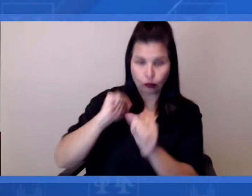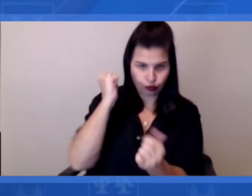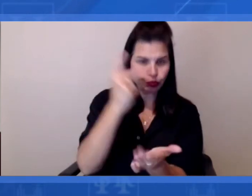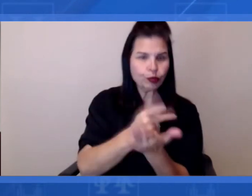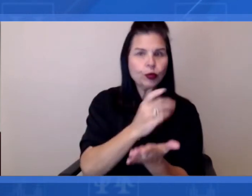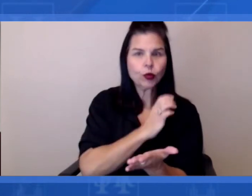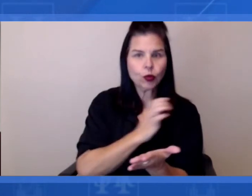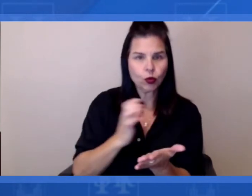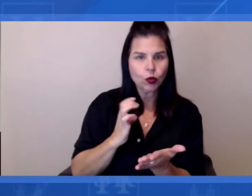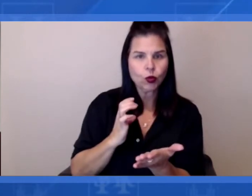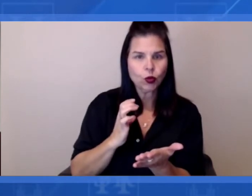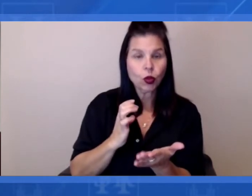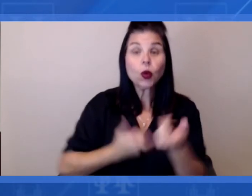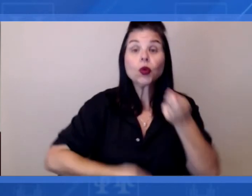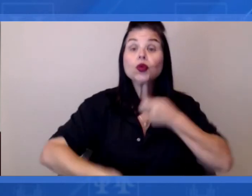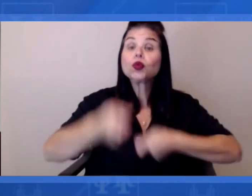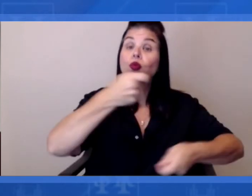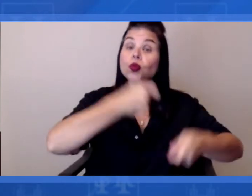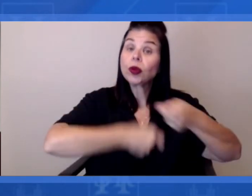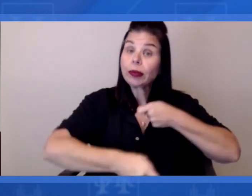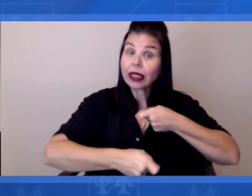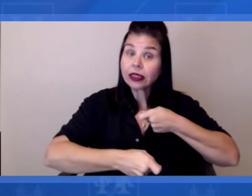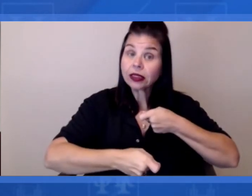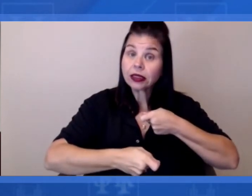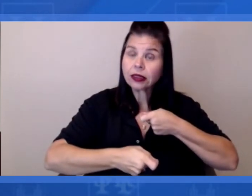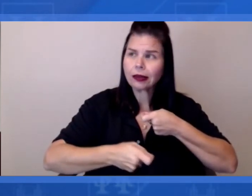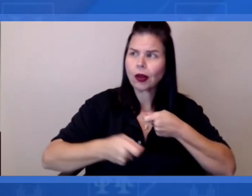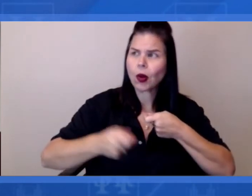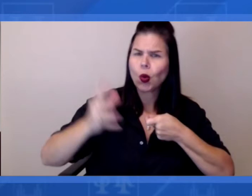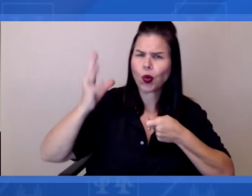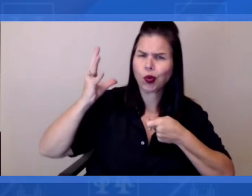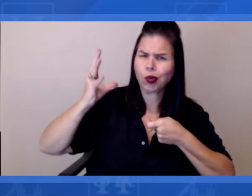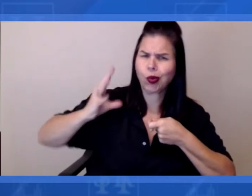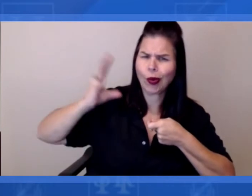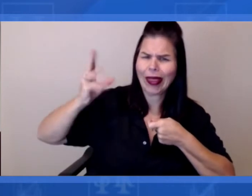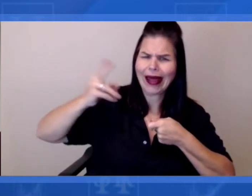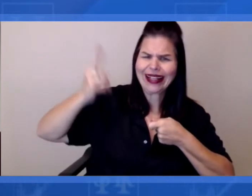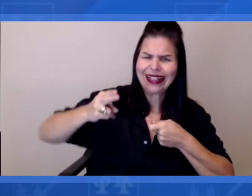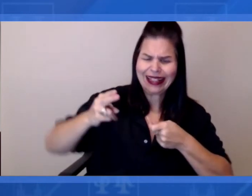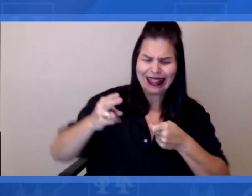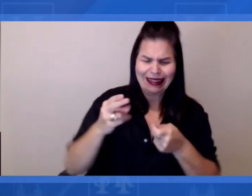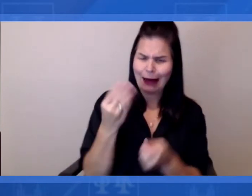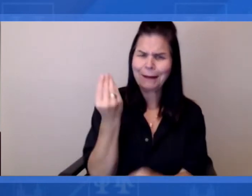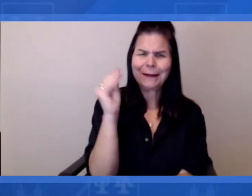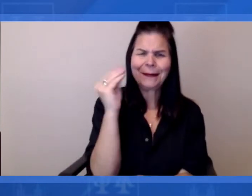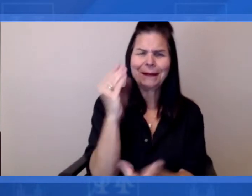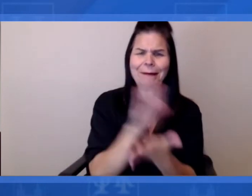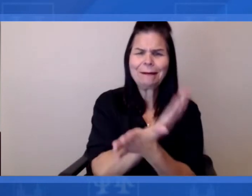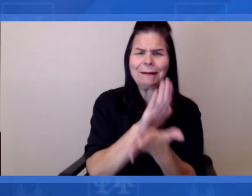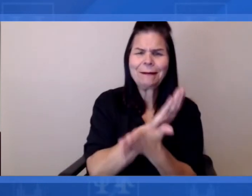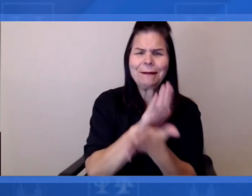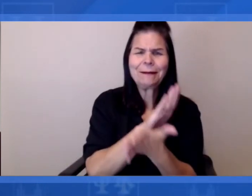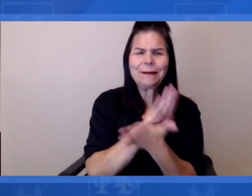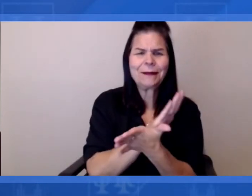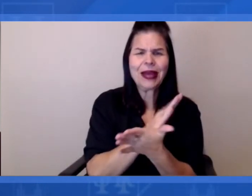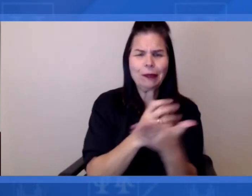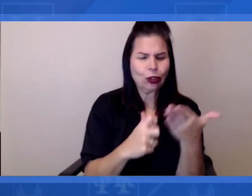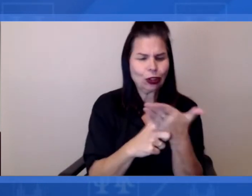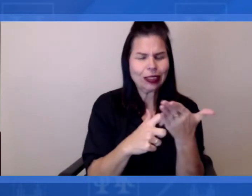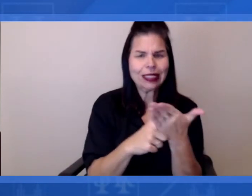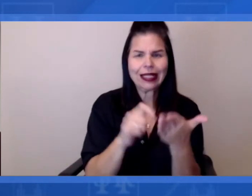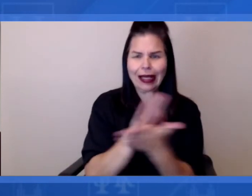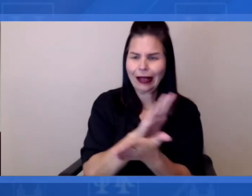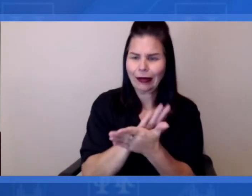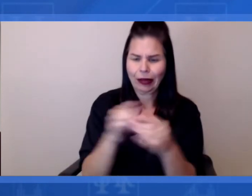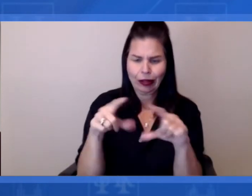the intent of replacing these legacy paper tickets and monthly passes. And Presto was